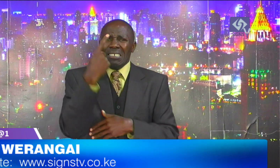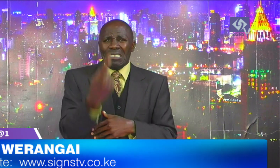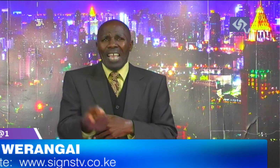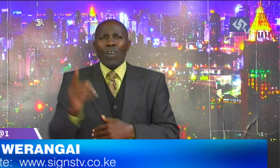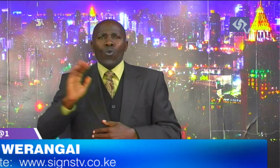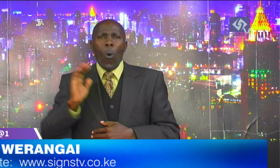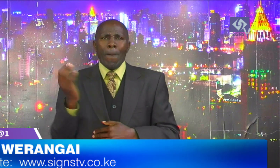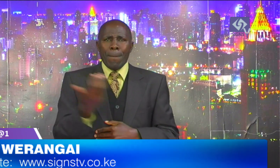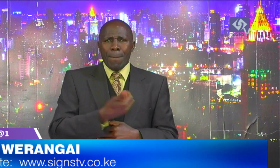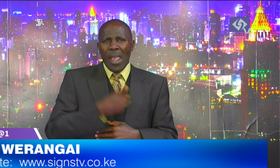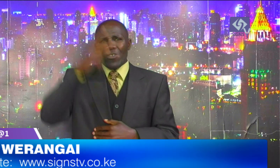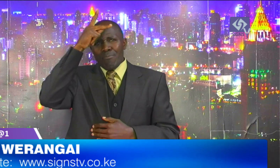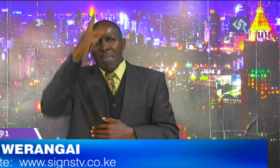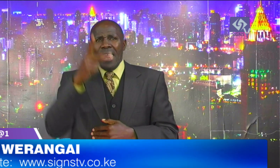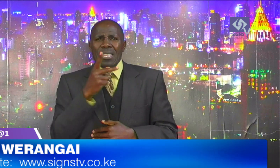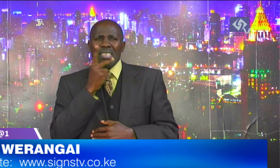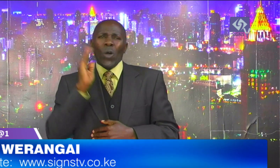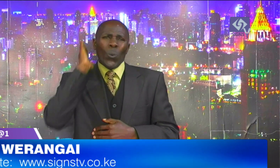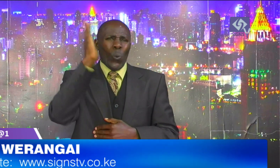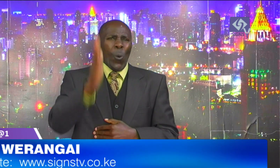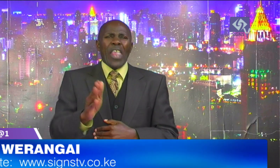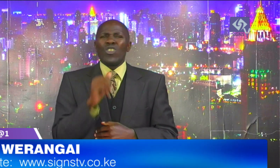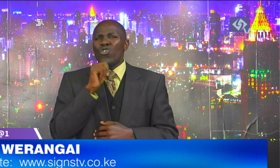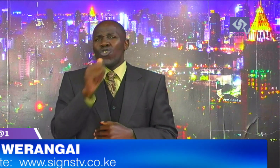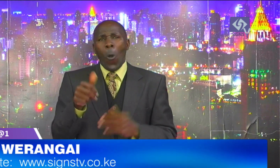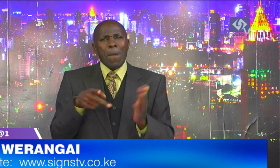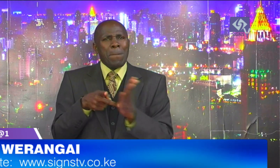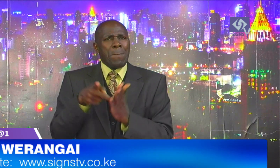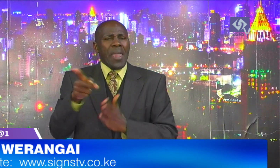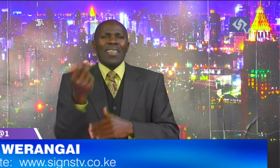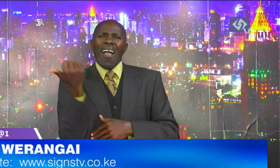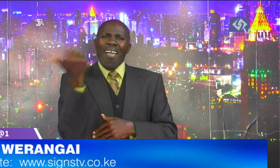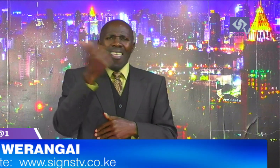when according to the committee, the parents should not pay any penny